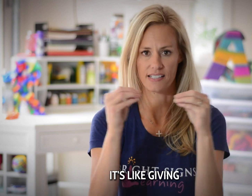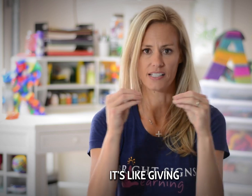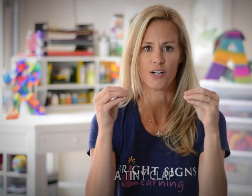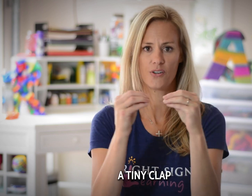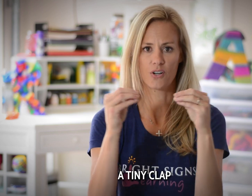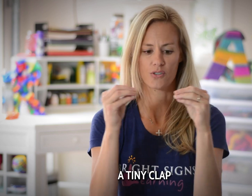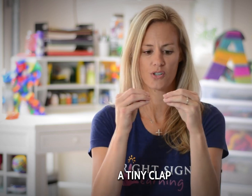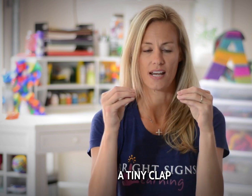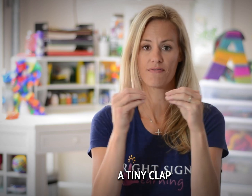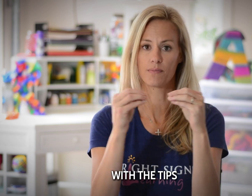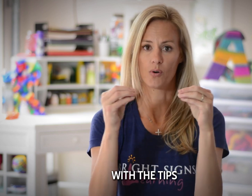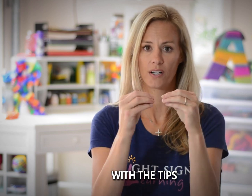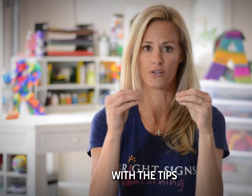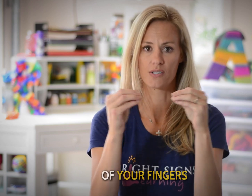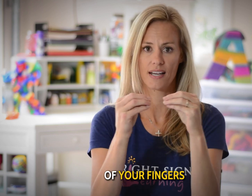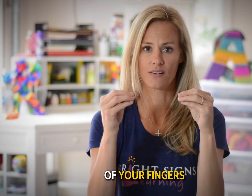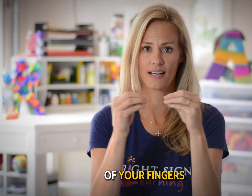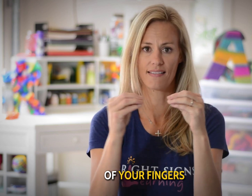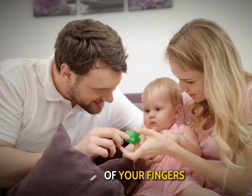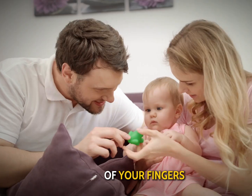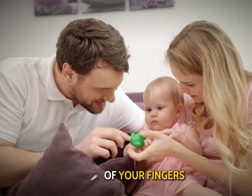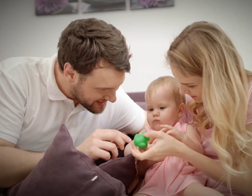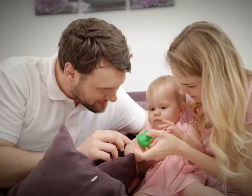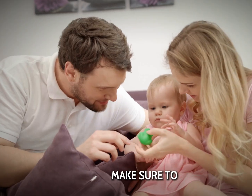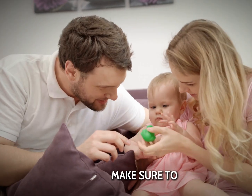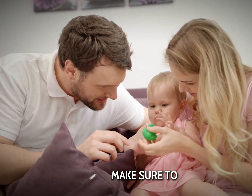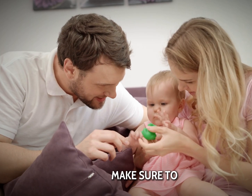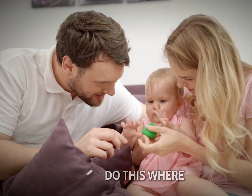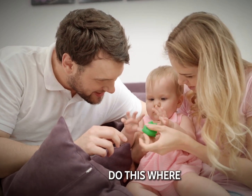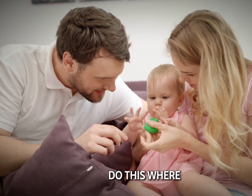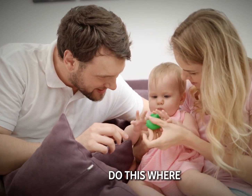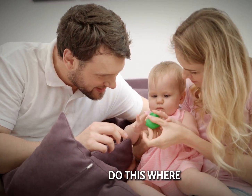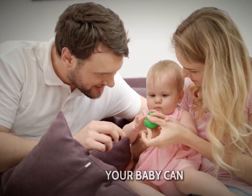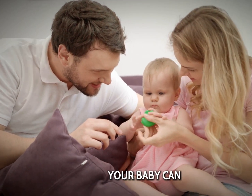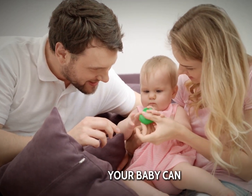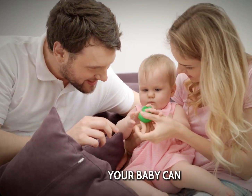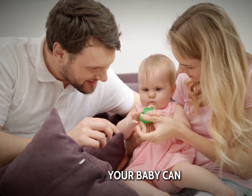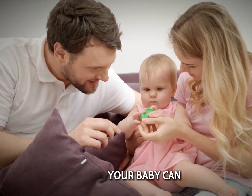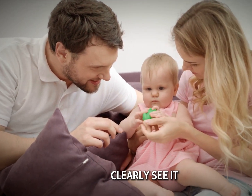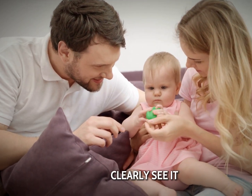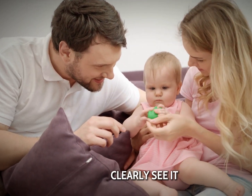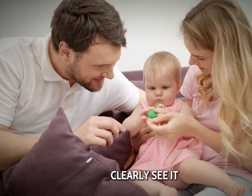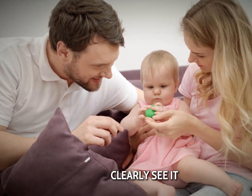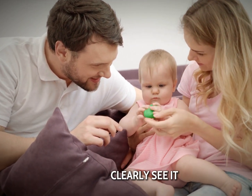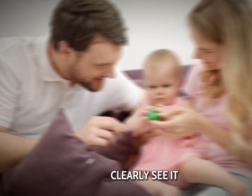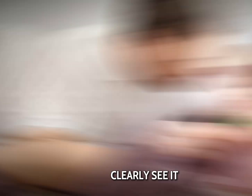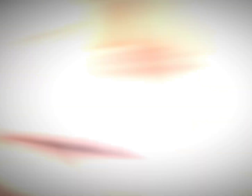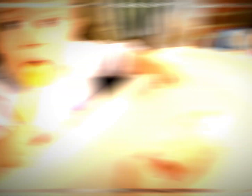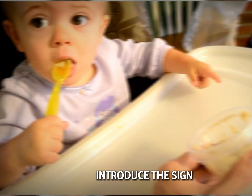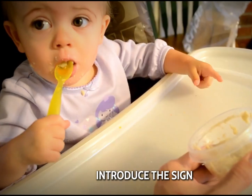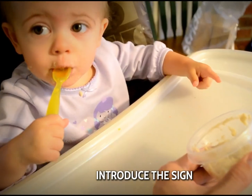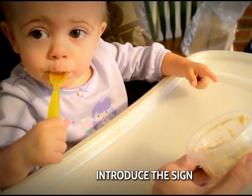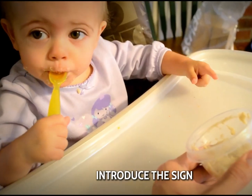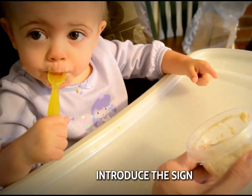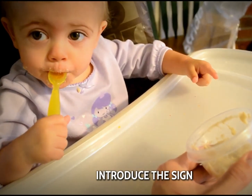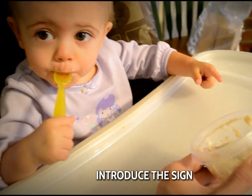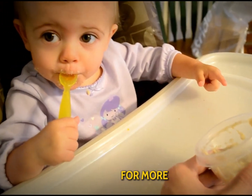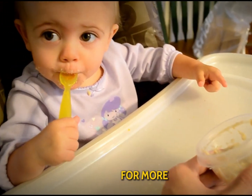a tiny clap with the tips of your fingers. Make sure to do this where your baby can clearly see it. Introduce the sign for more